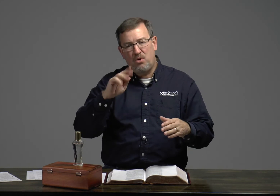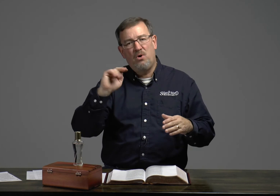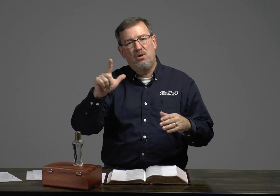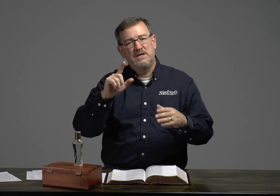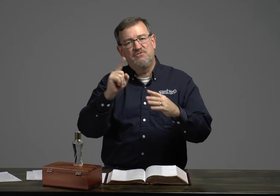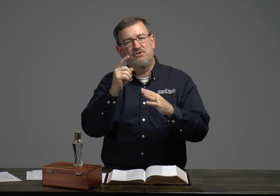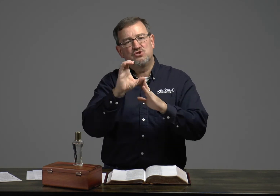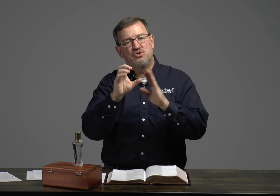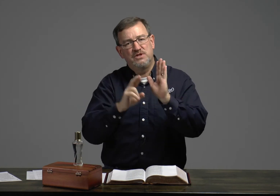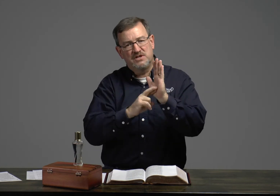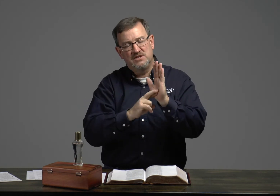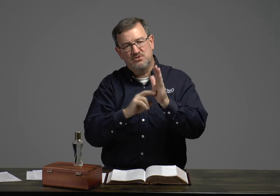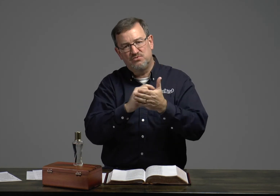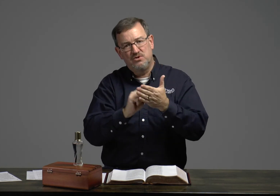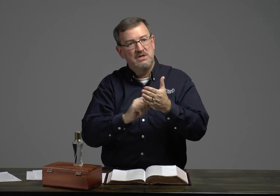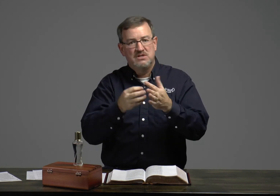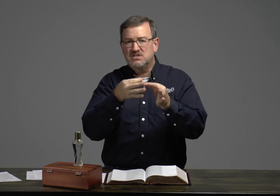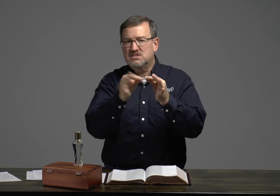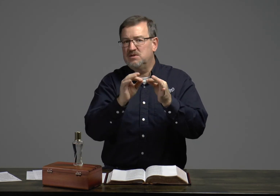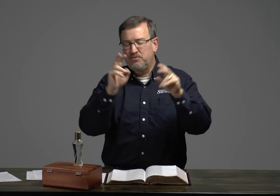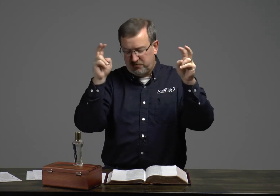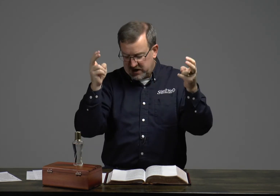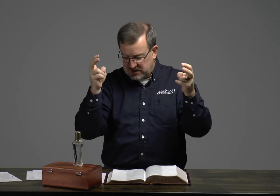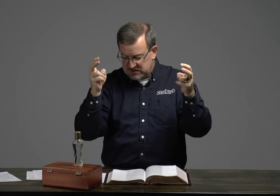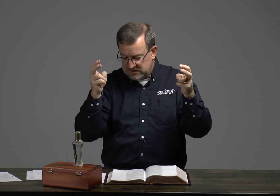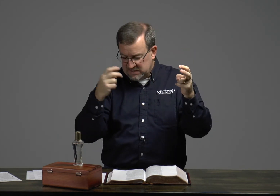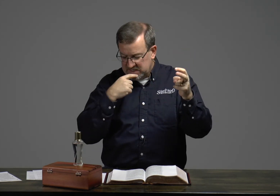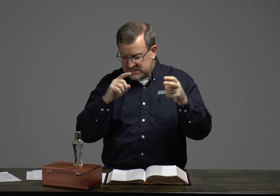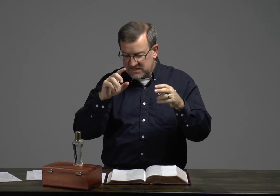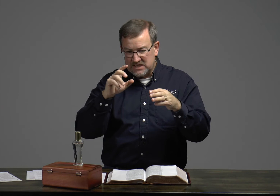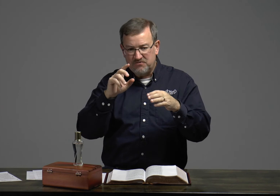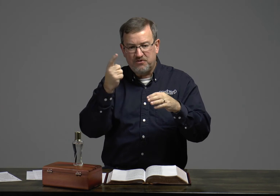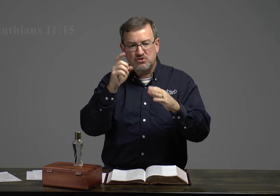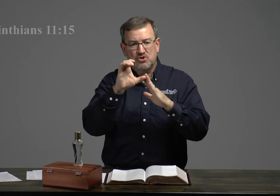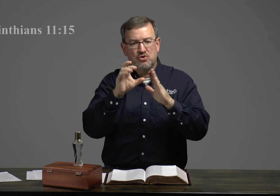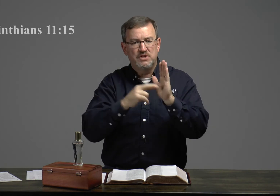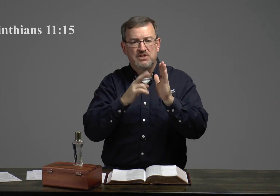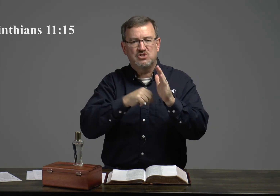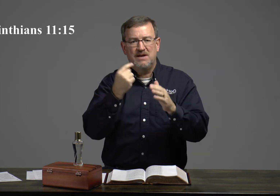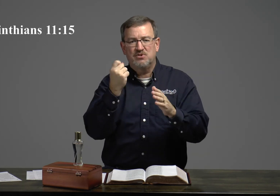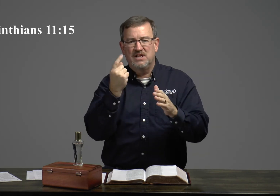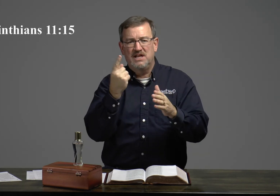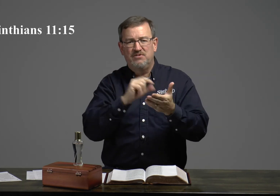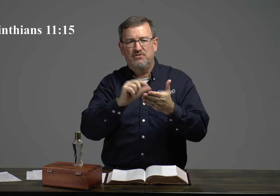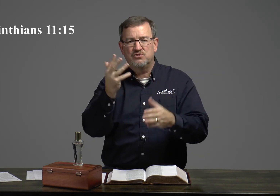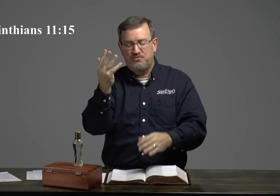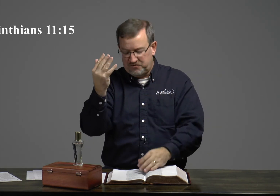Paul in 1 Corinthians wrote just a simple phrase. He says in 1 Corinthians chapter 11, verse